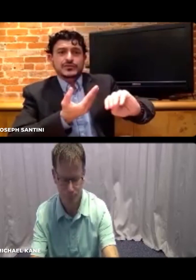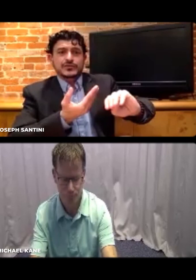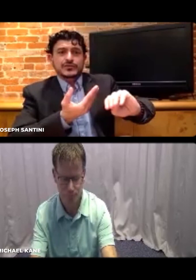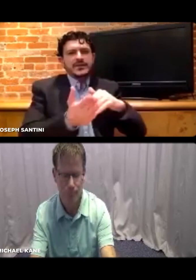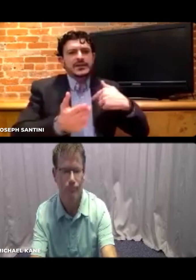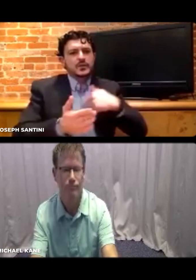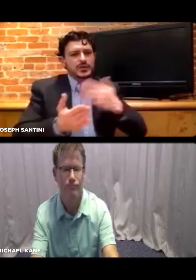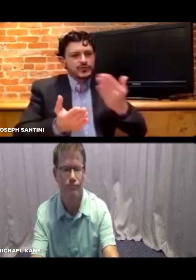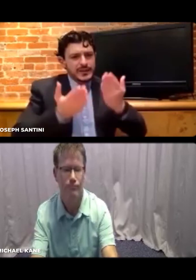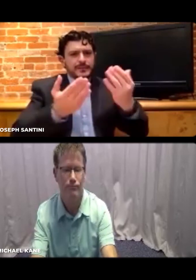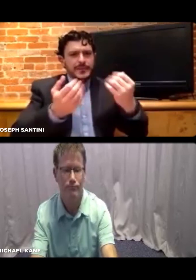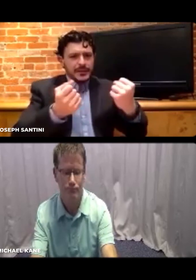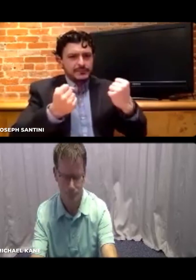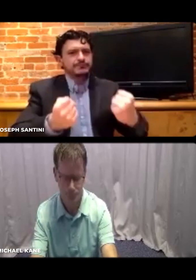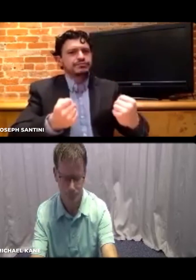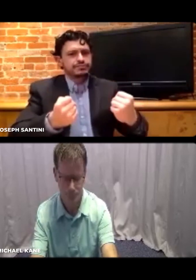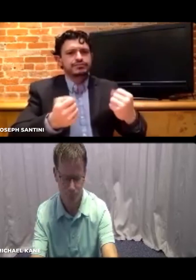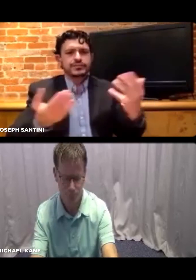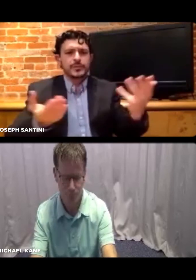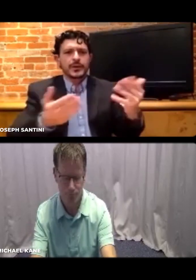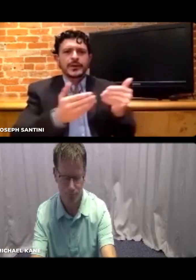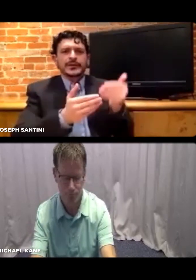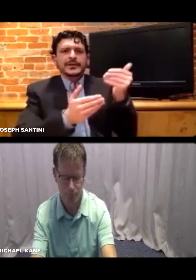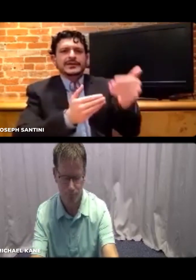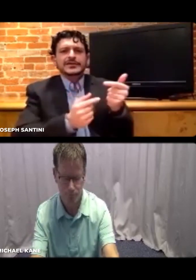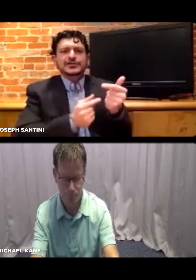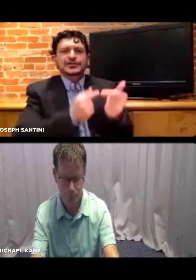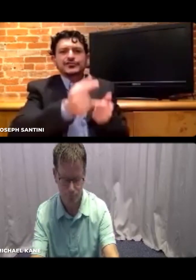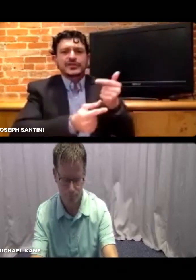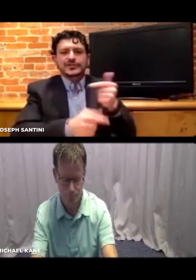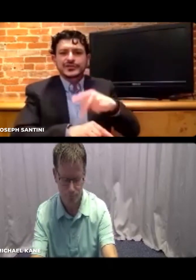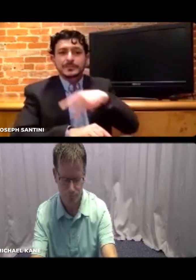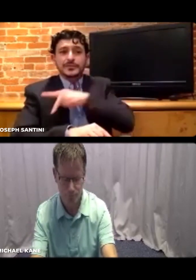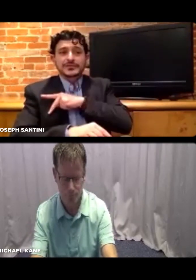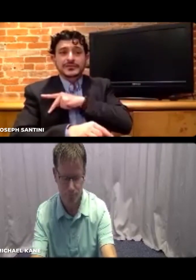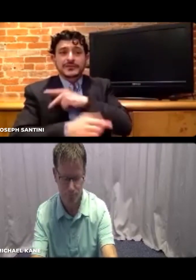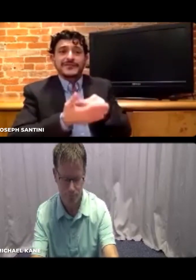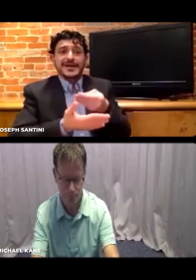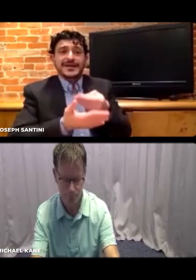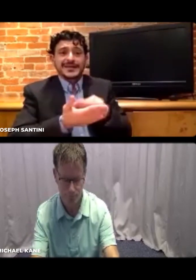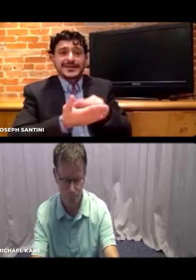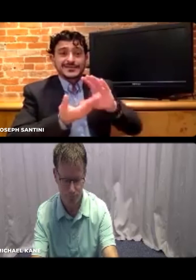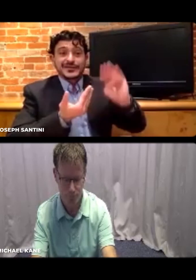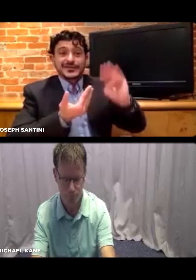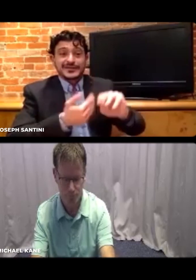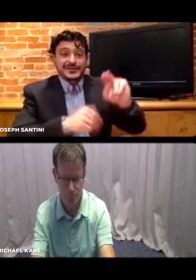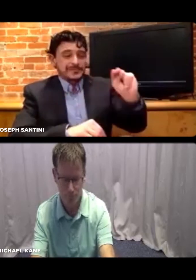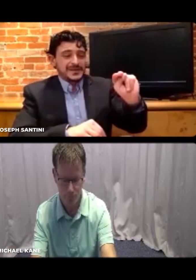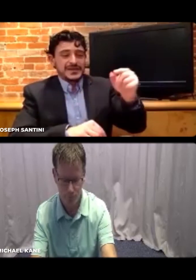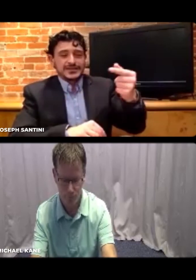and we recommend Next Gen Personal Finance when it comes to curriculum,